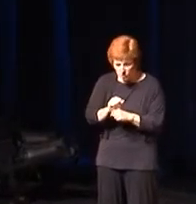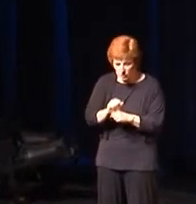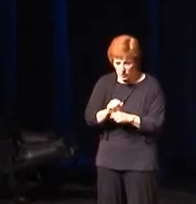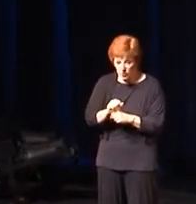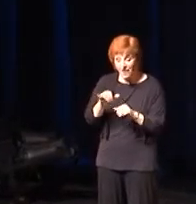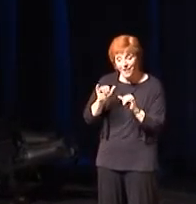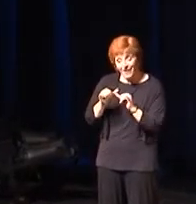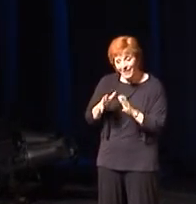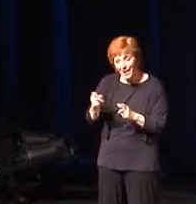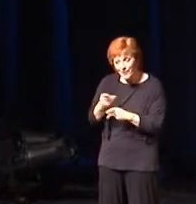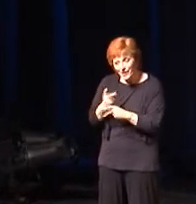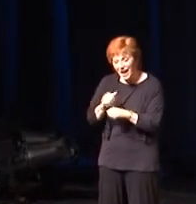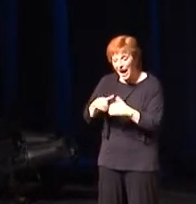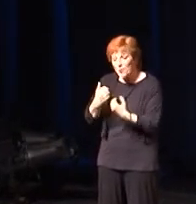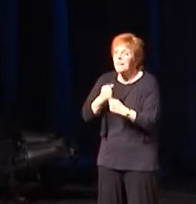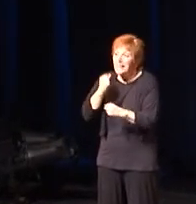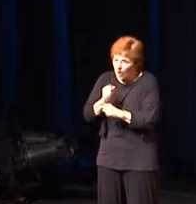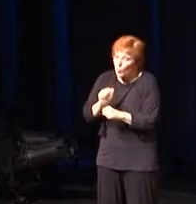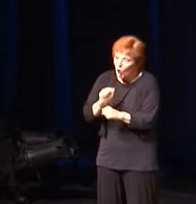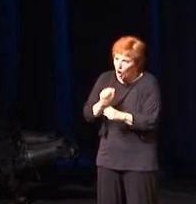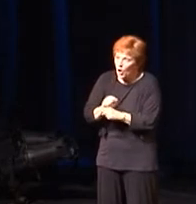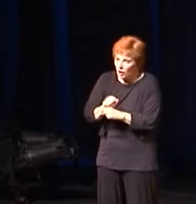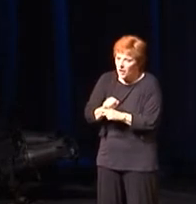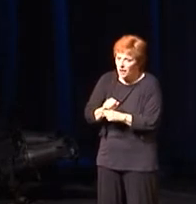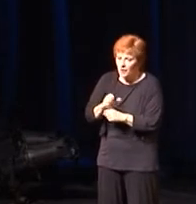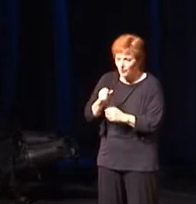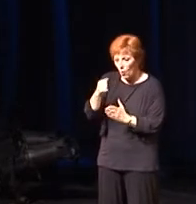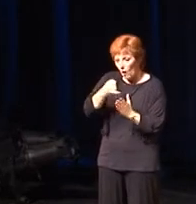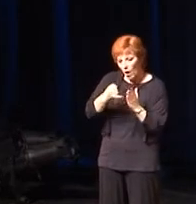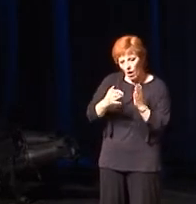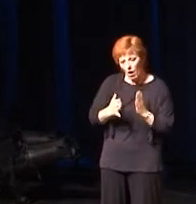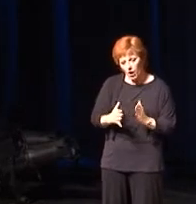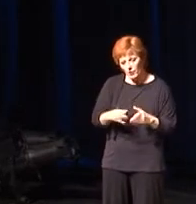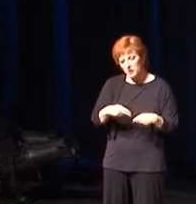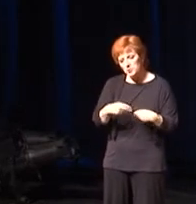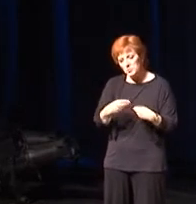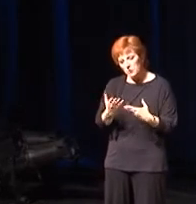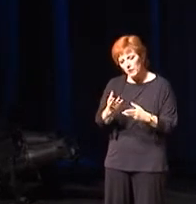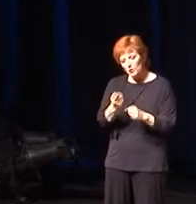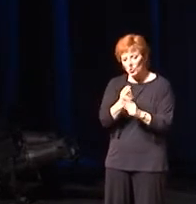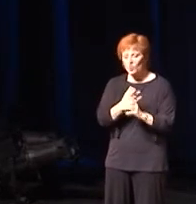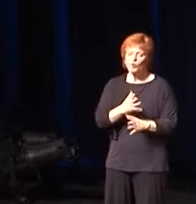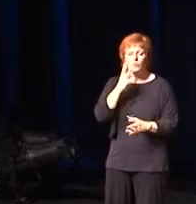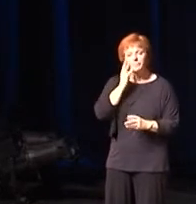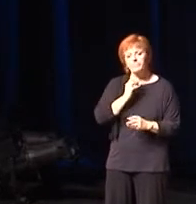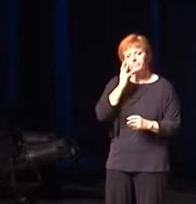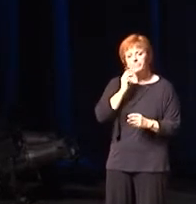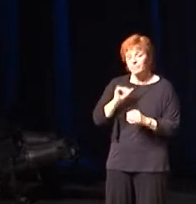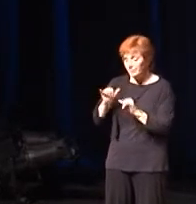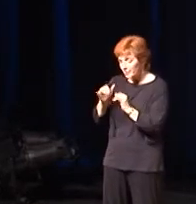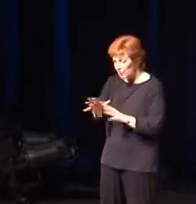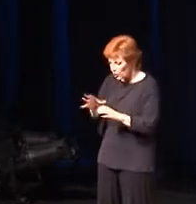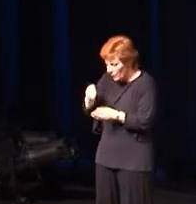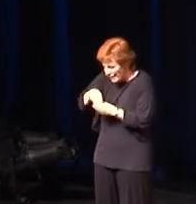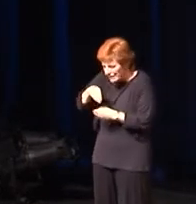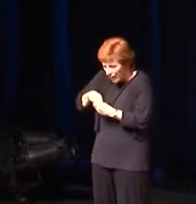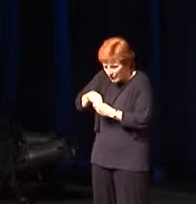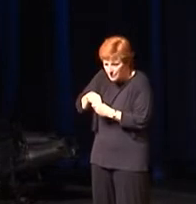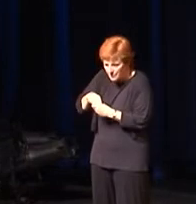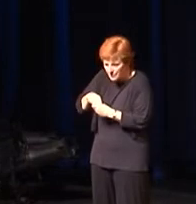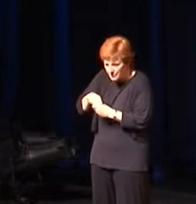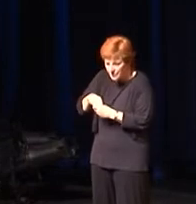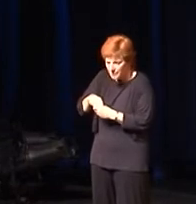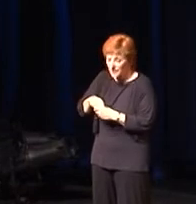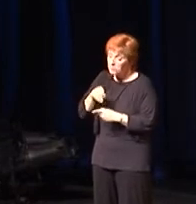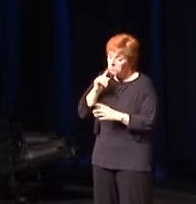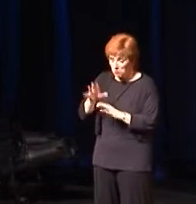the engineers had to figure out how to make it work. So the artist kind of gives the user experience. Engineers do the innards. And